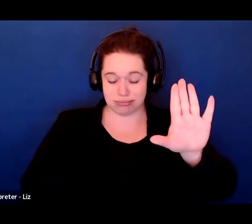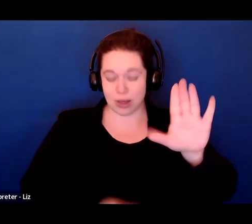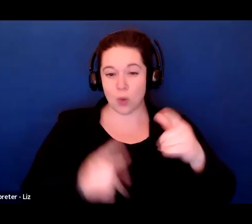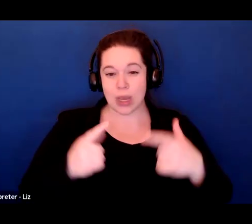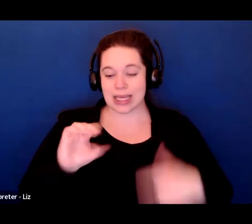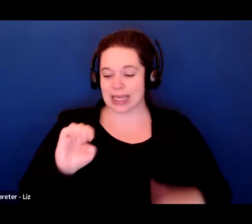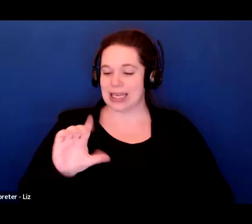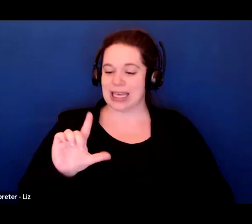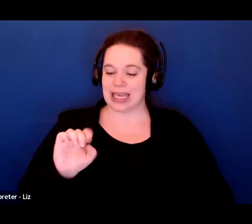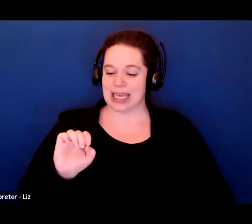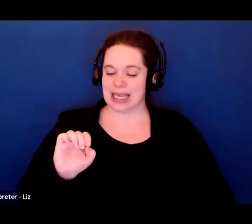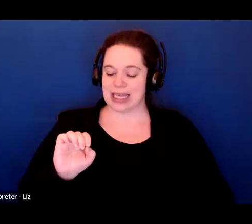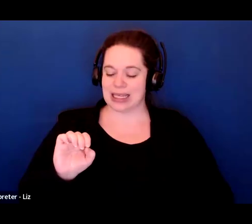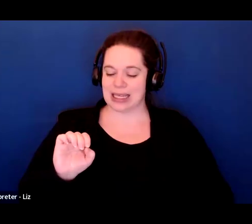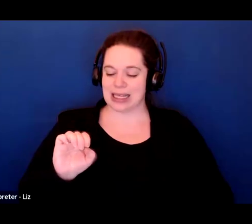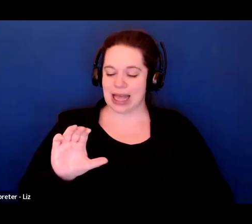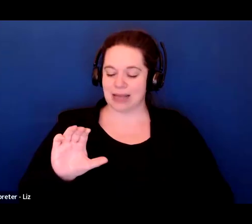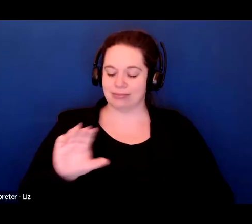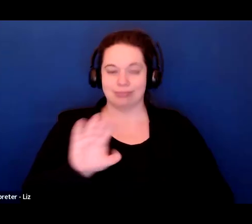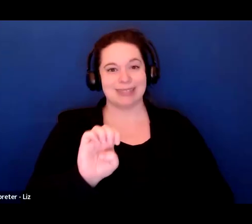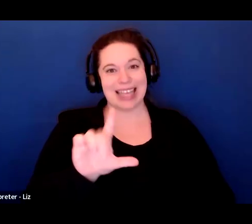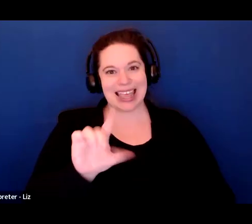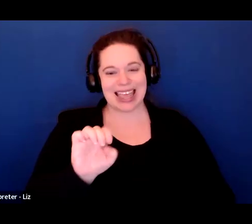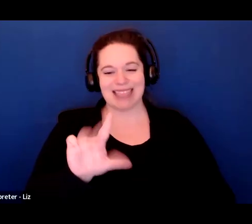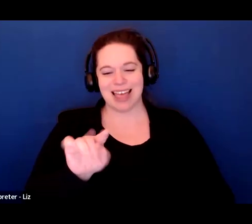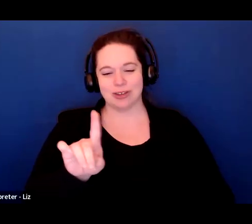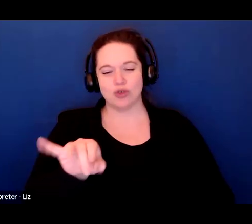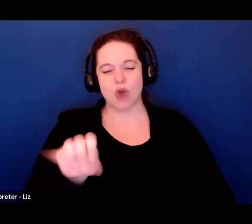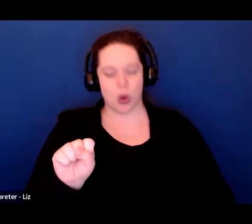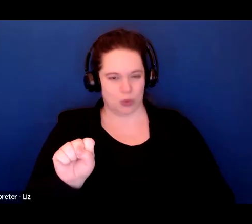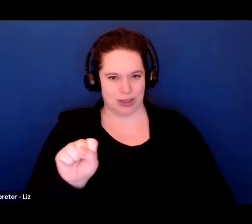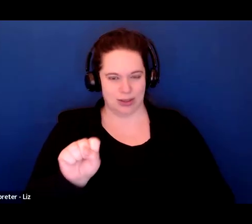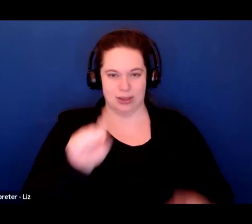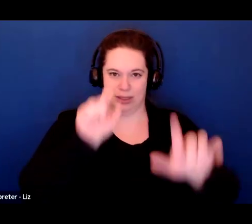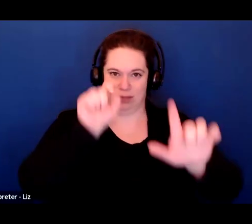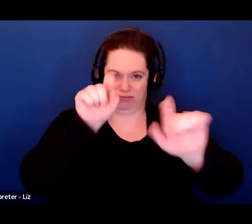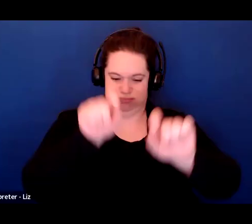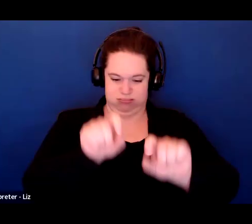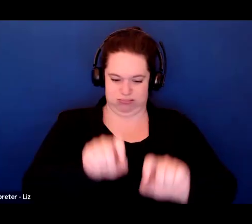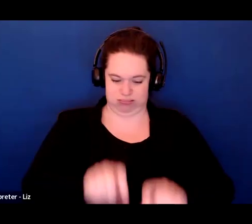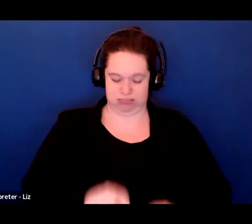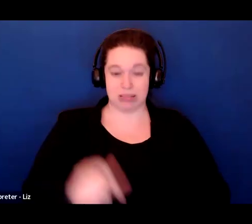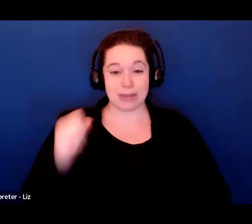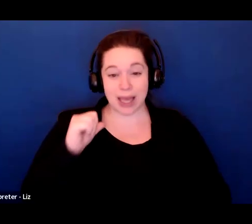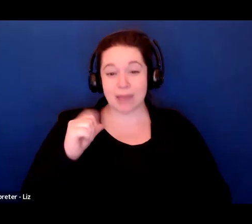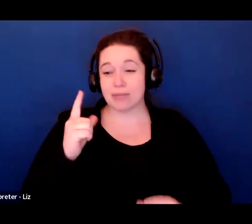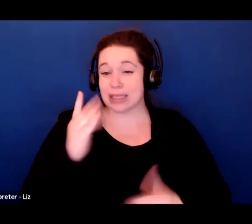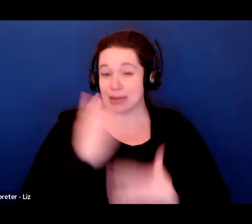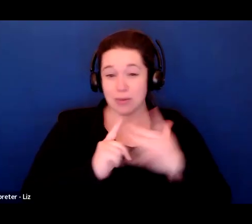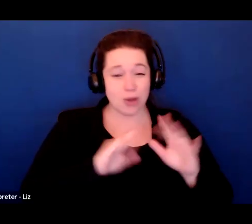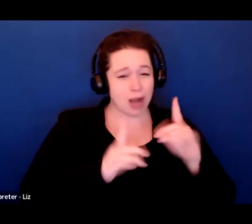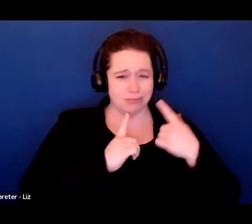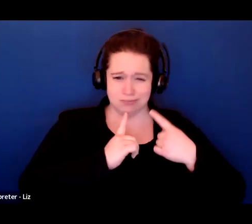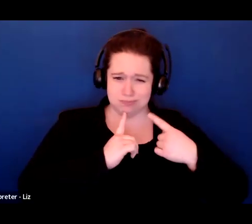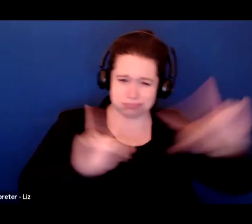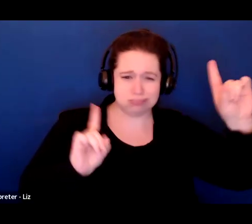that can be placed on the back. And people are having wild successes with this. And it does not work for everybody. I want to be upfront.